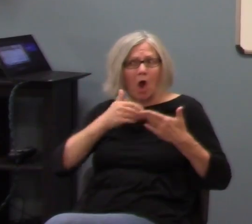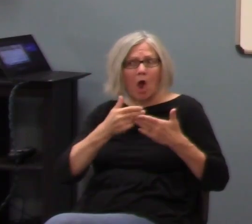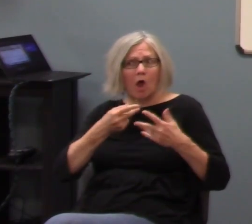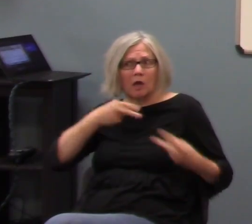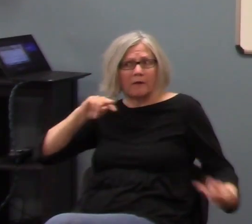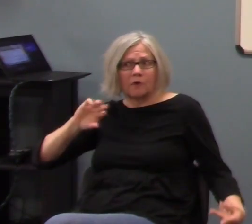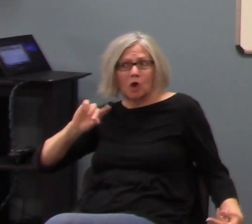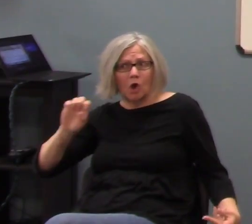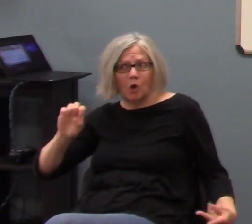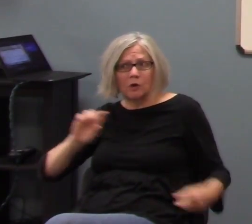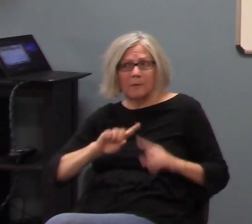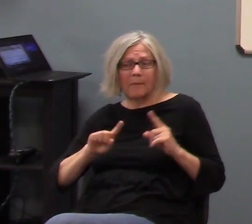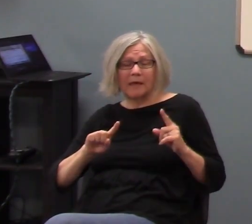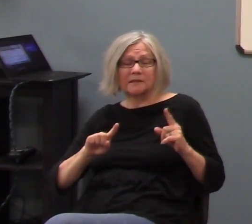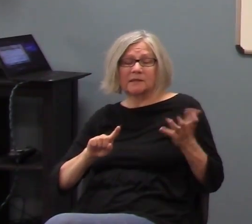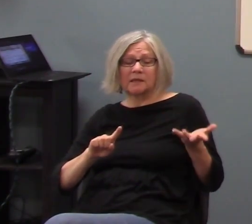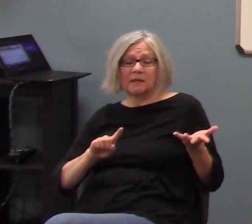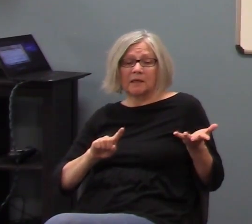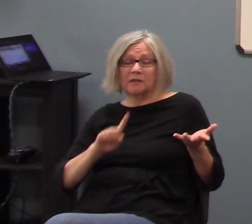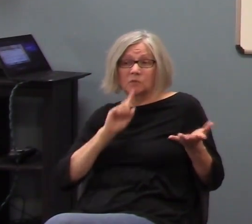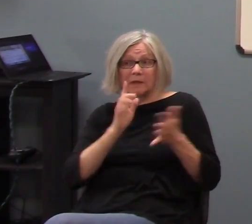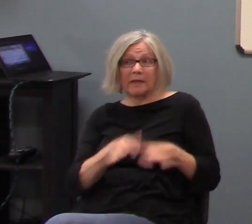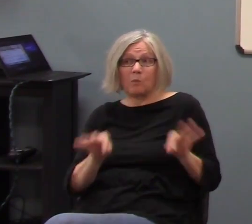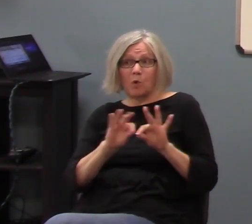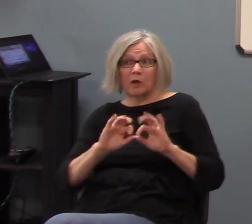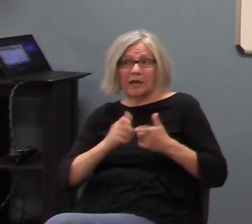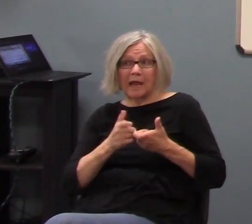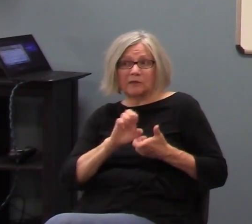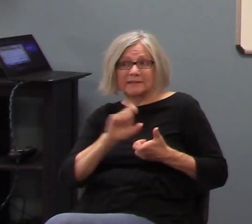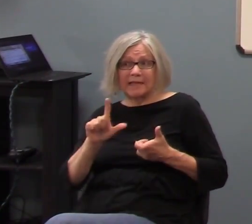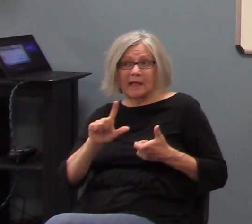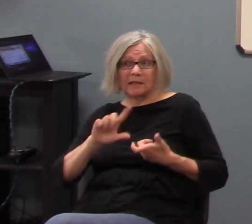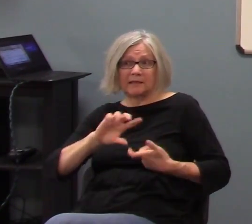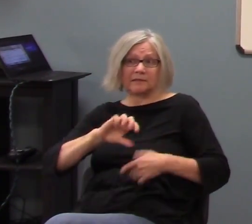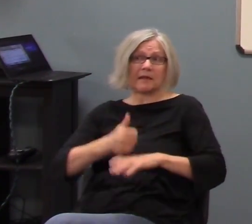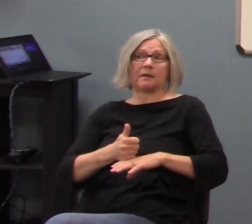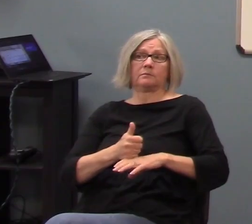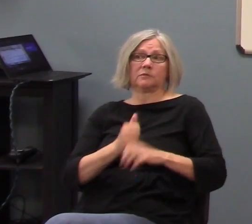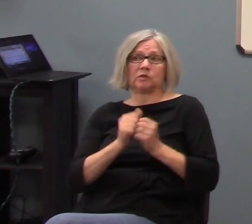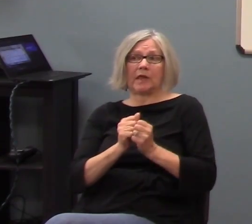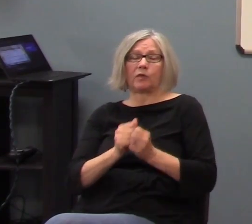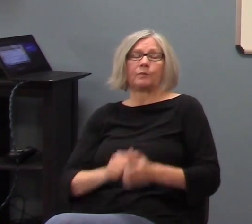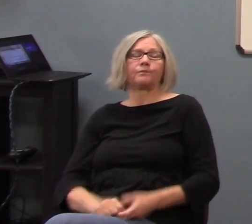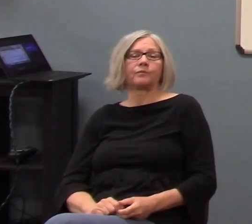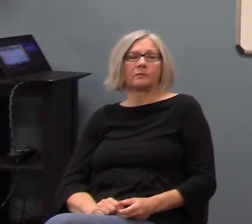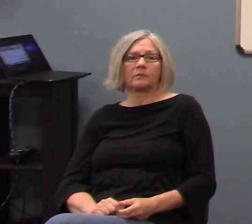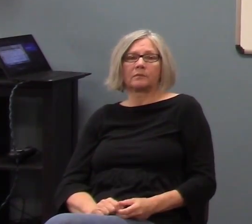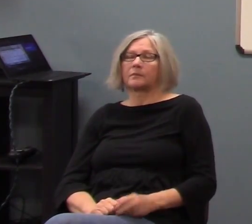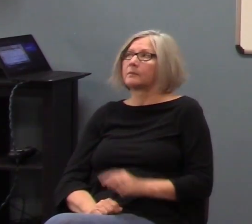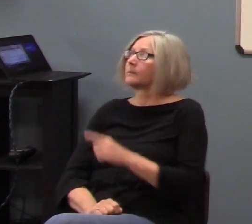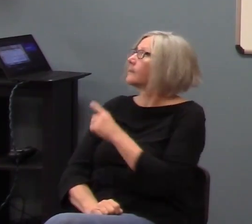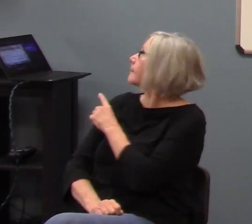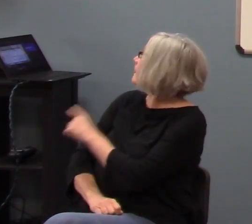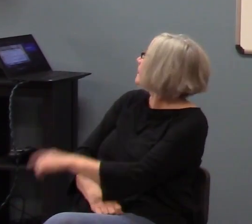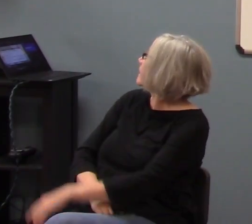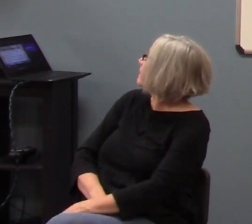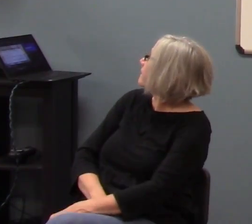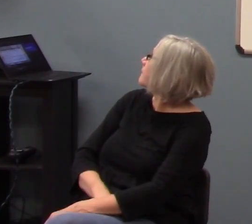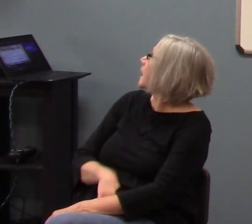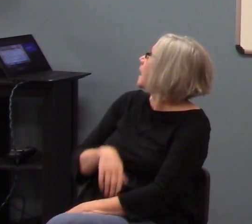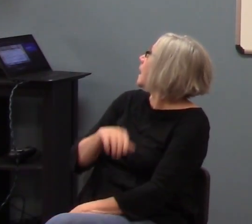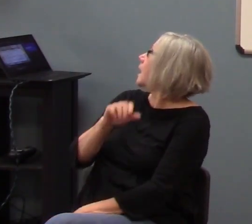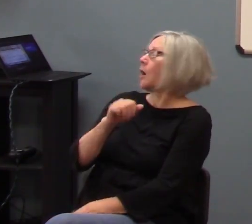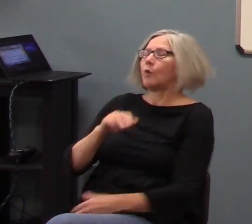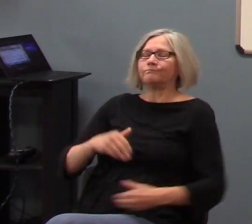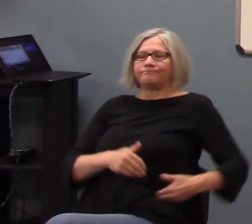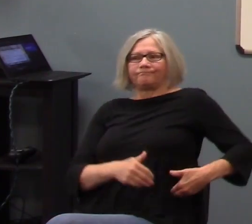a very big importance in how the cell is put together on a bigger scale. The appendix is a great example. Appendix was